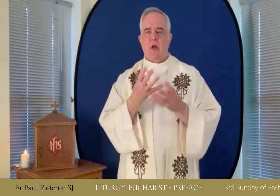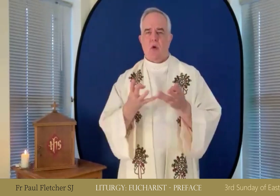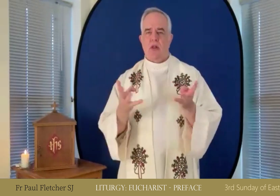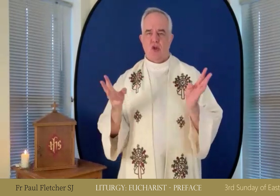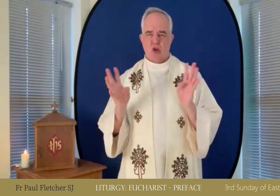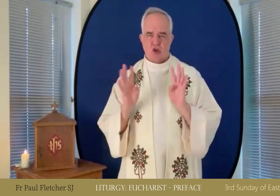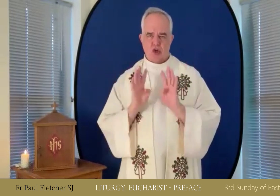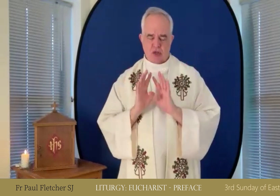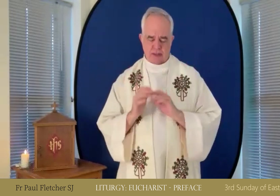holy church.